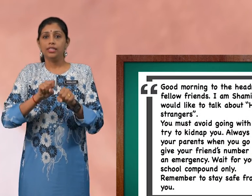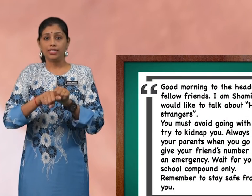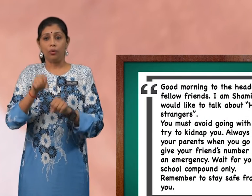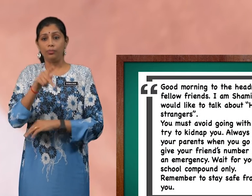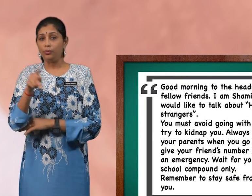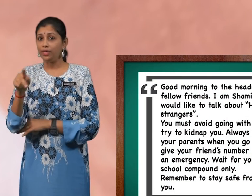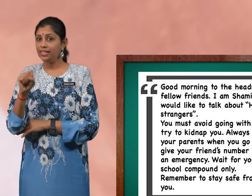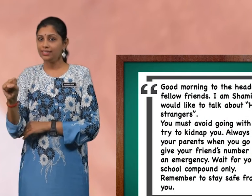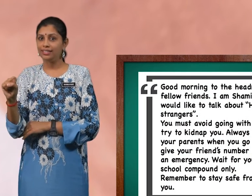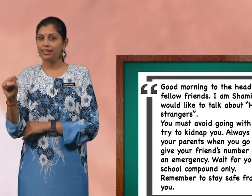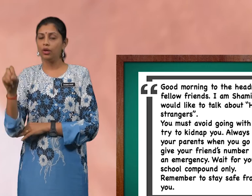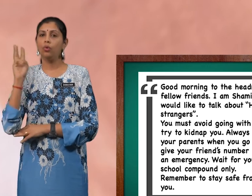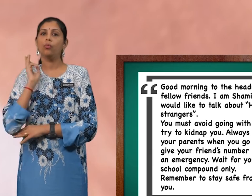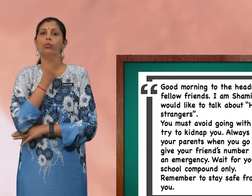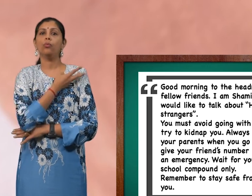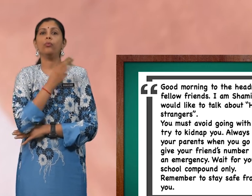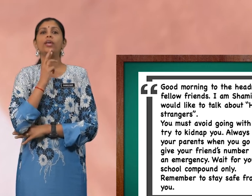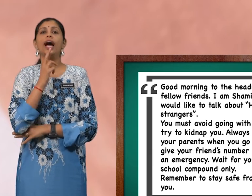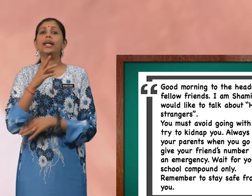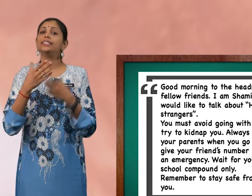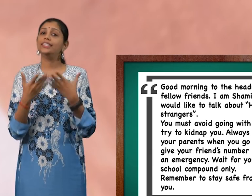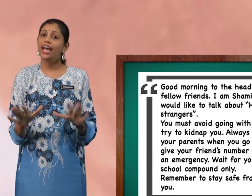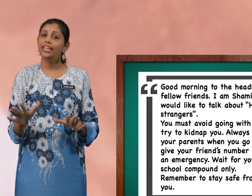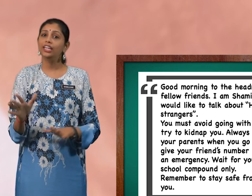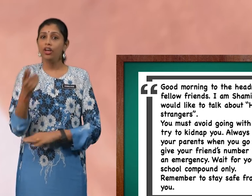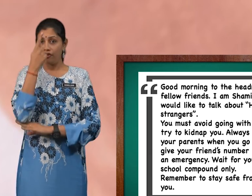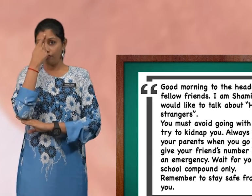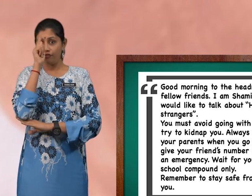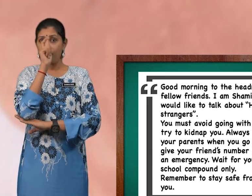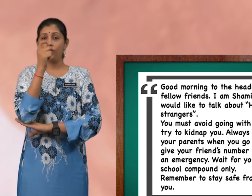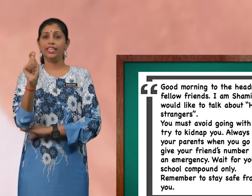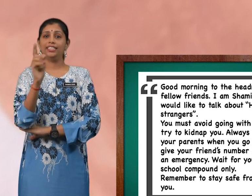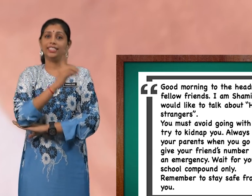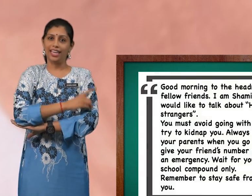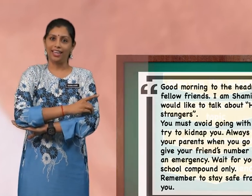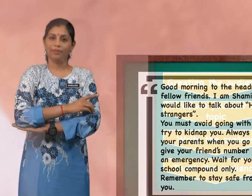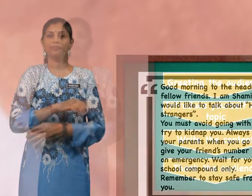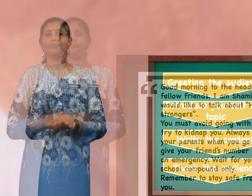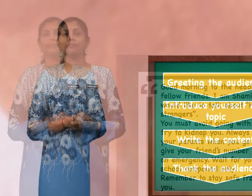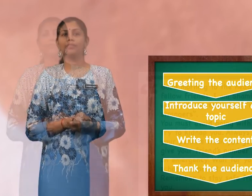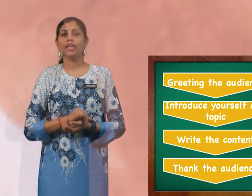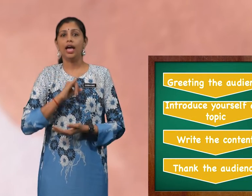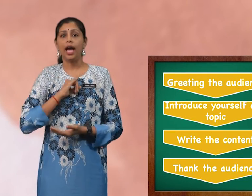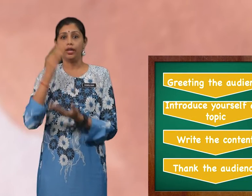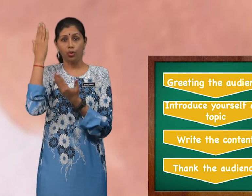So, pupils, we are done for the day. I